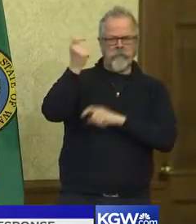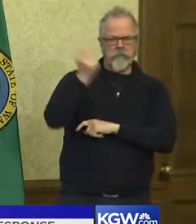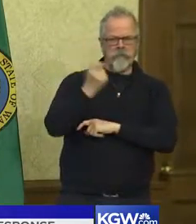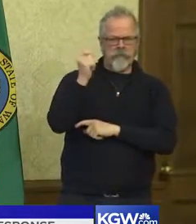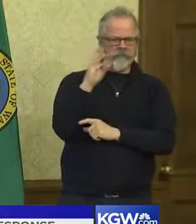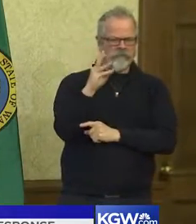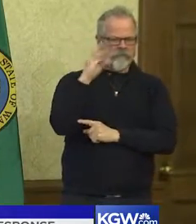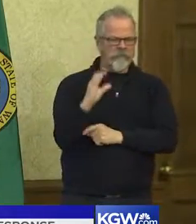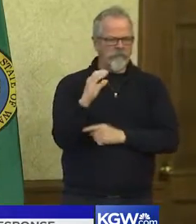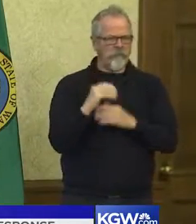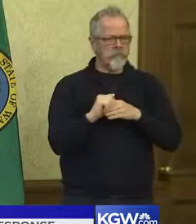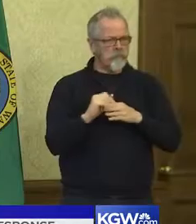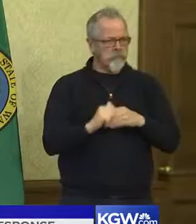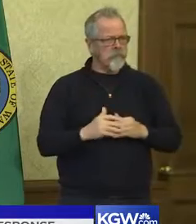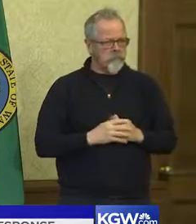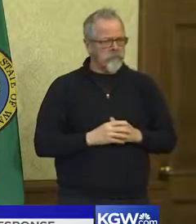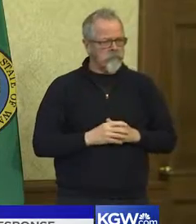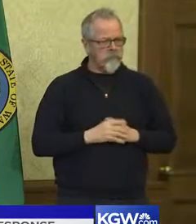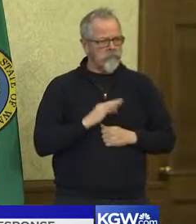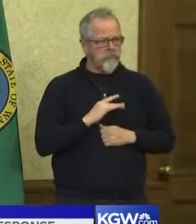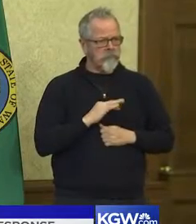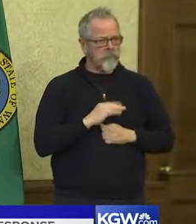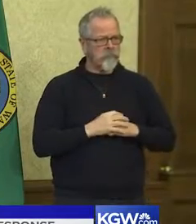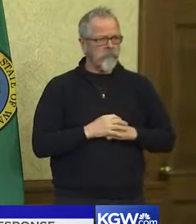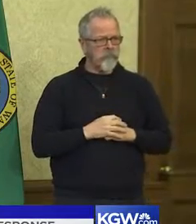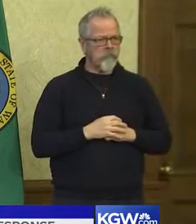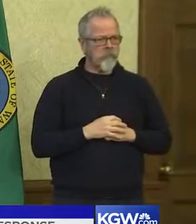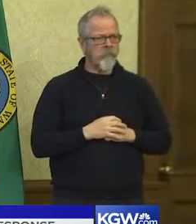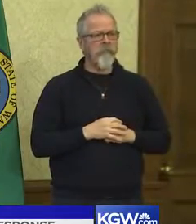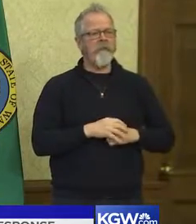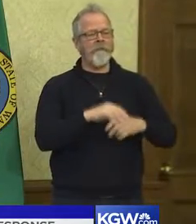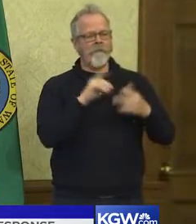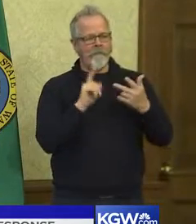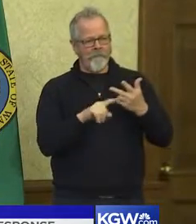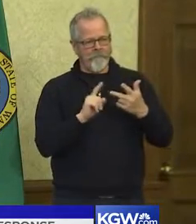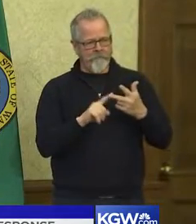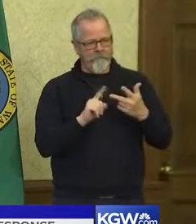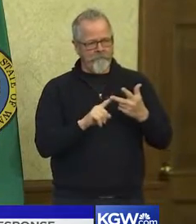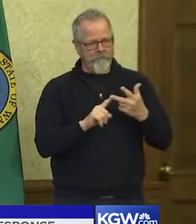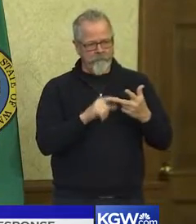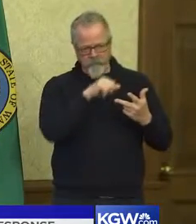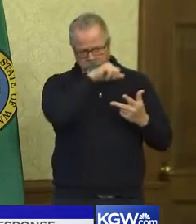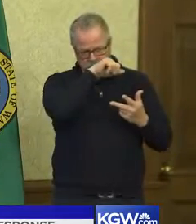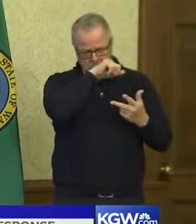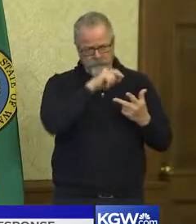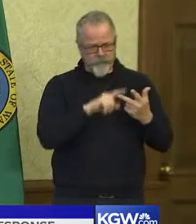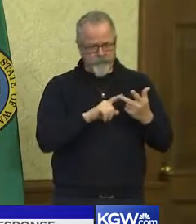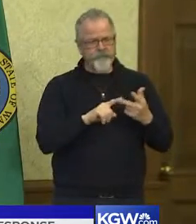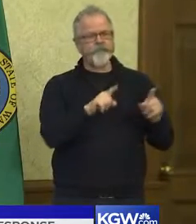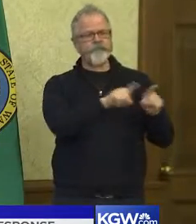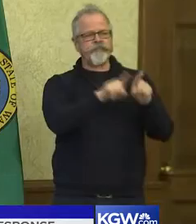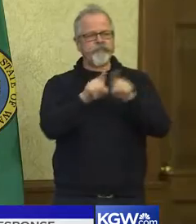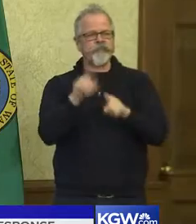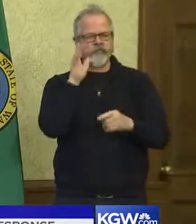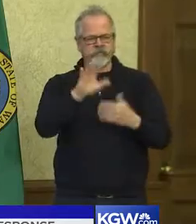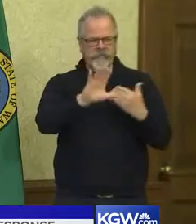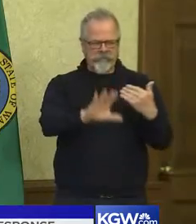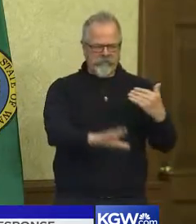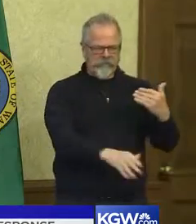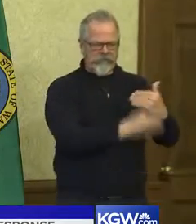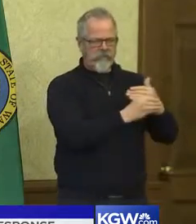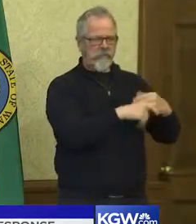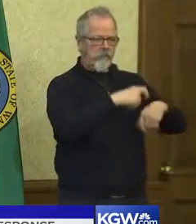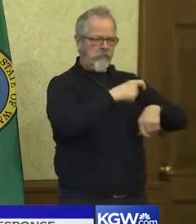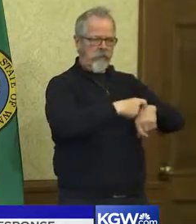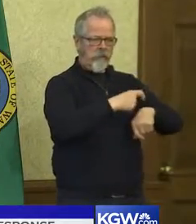that goes into place will be the expansion and the extension of the amount of time somebody can be on unemployment insurance by 13 weeks. So it will go